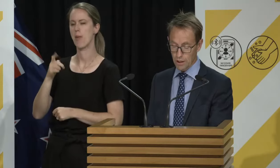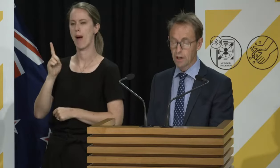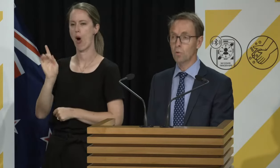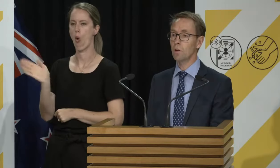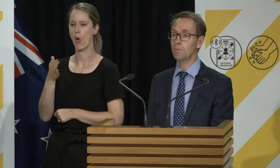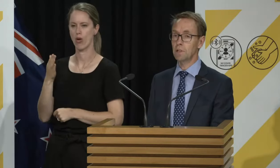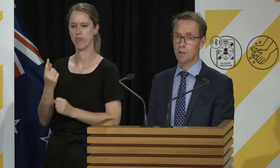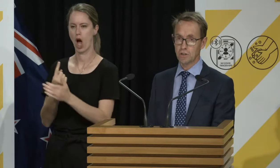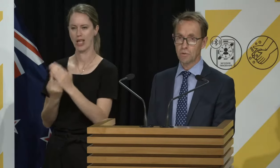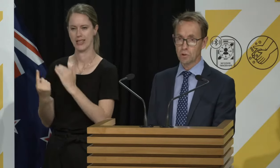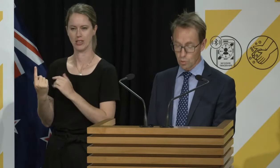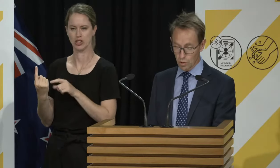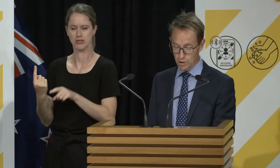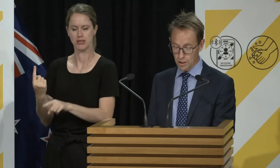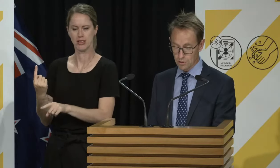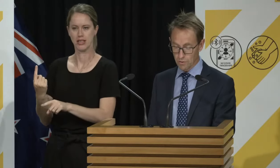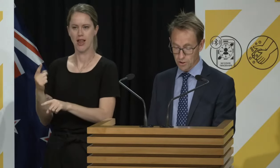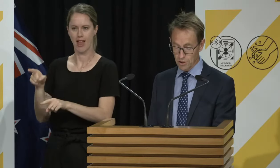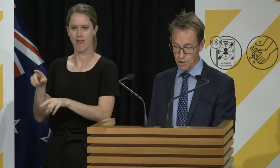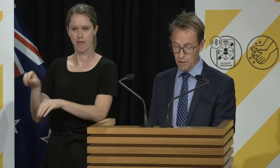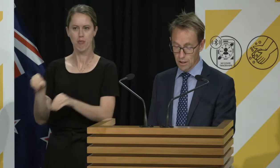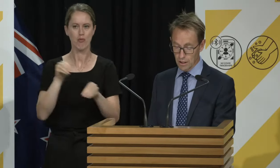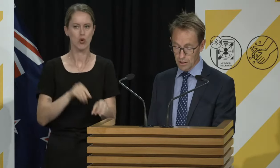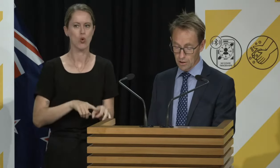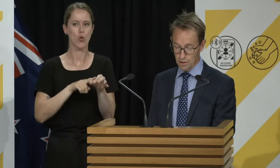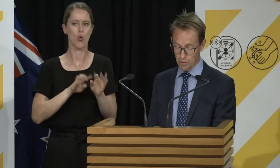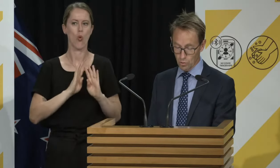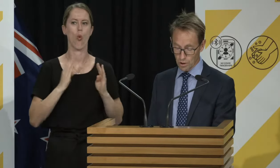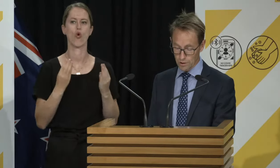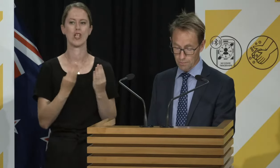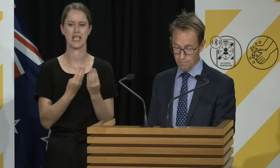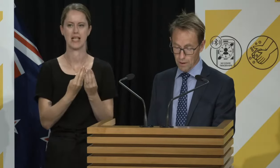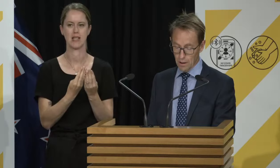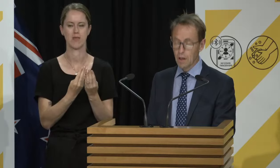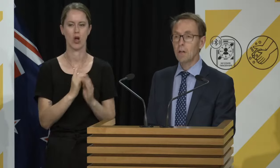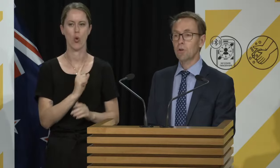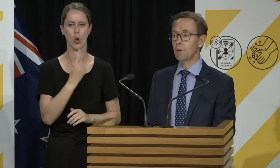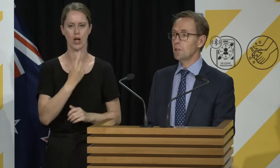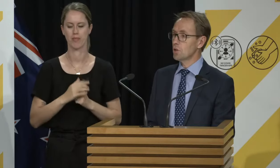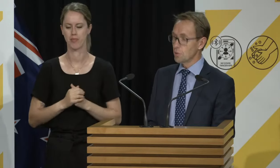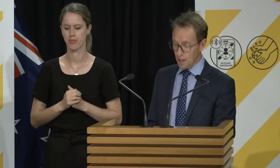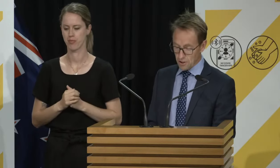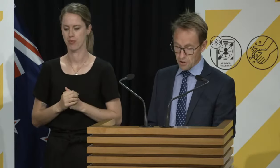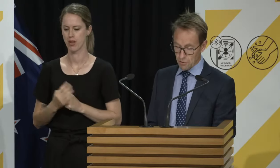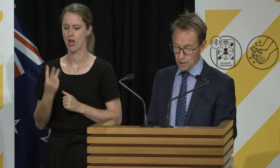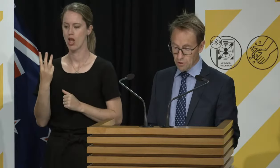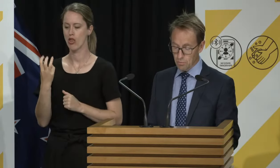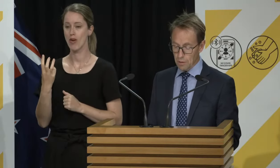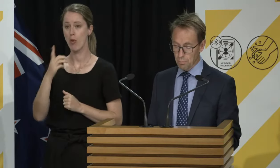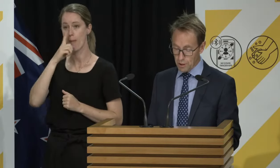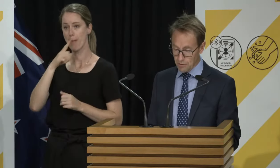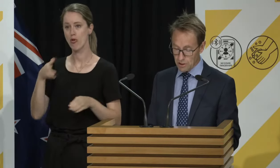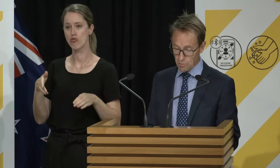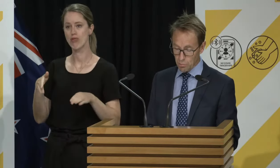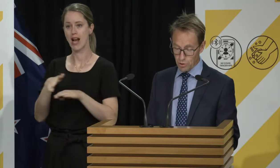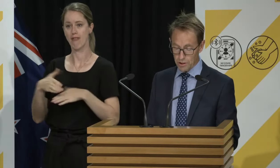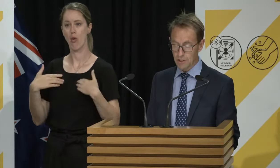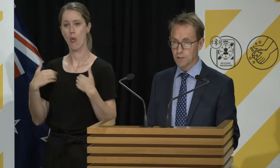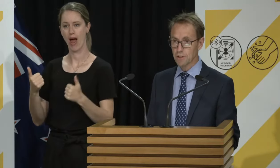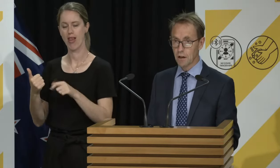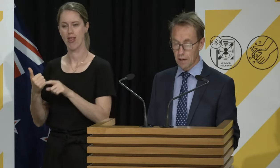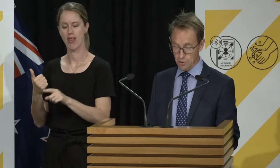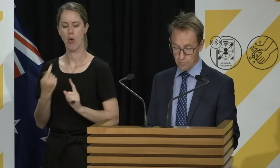report. All have been transferred to a quarantine facility in Auckland. 3 additional cases have recovered and 1 previously